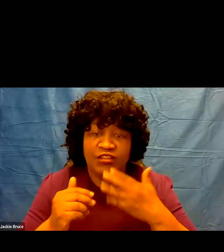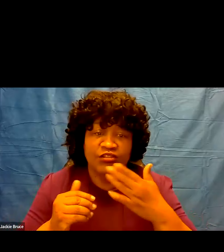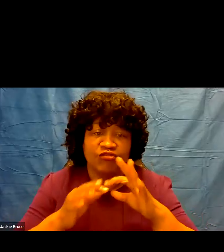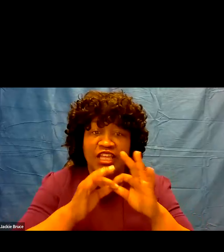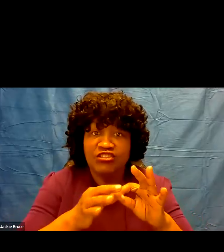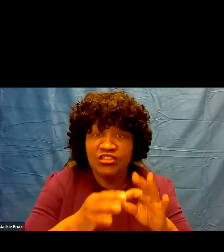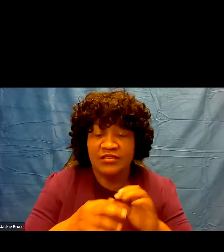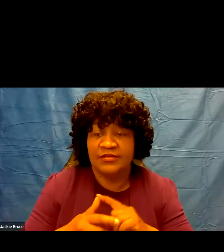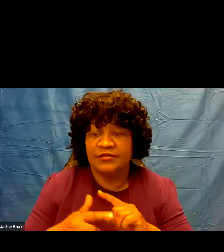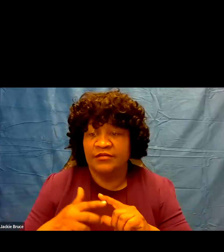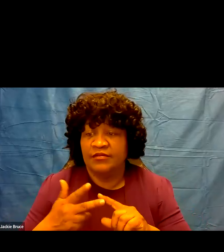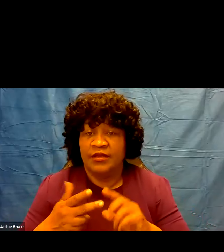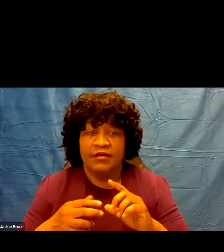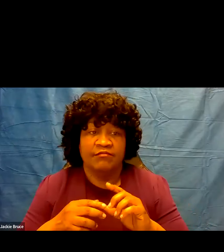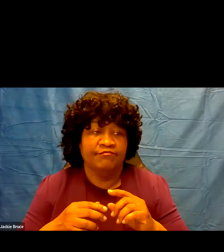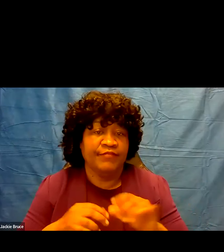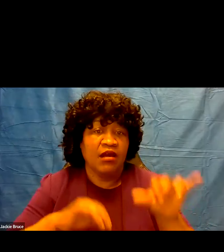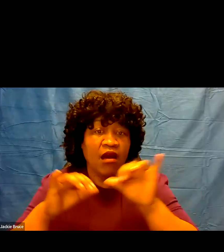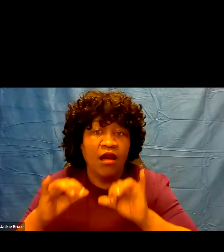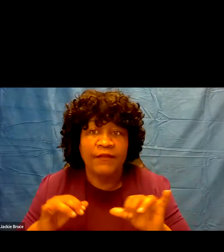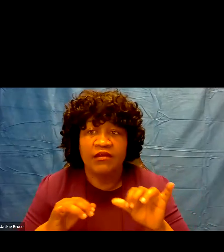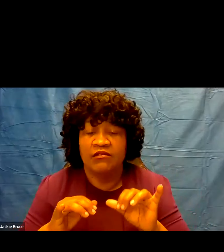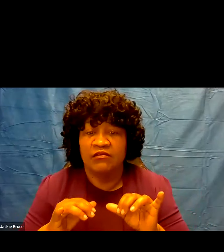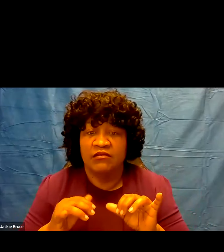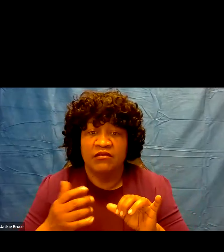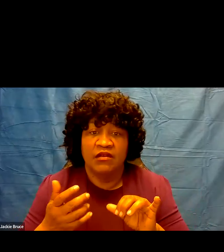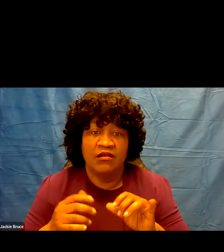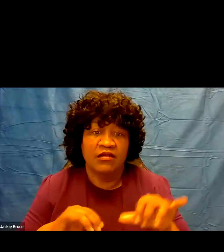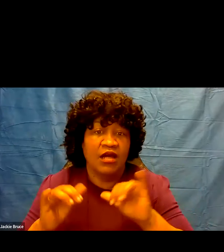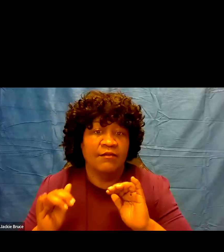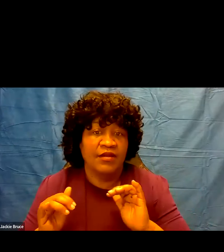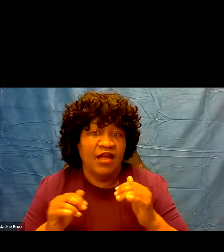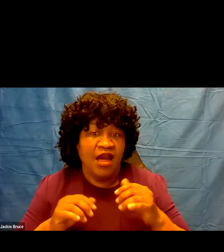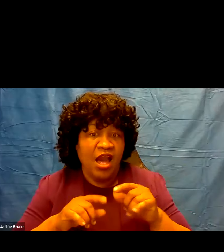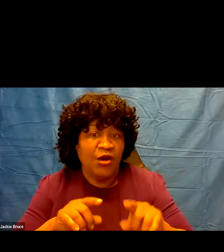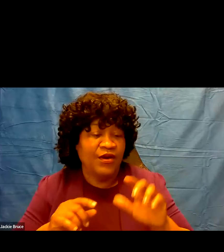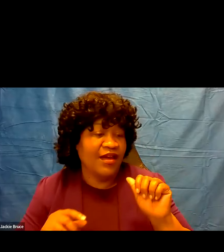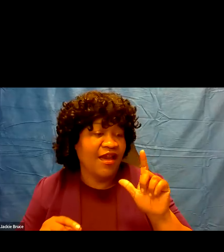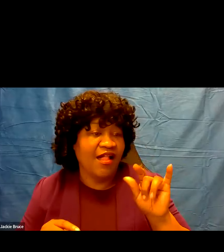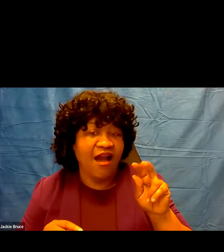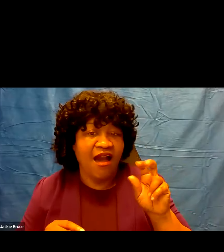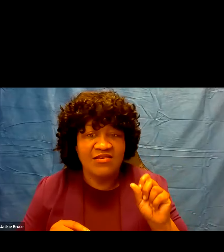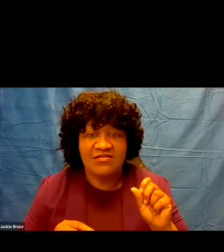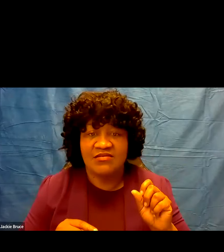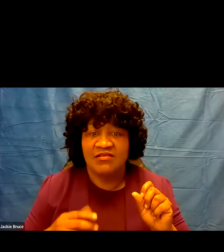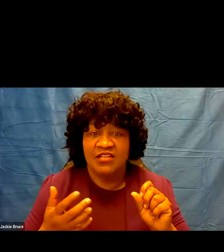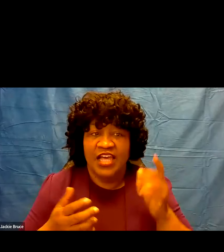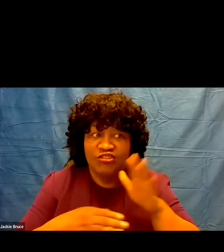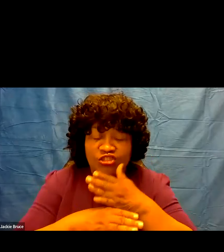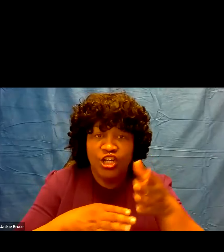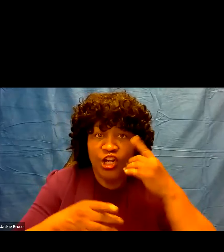relationships, making common the, you know, ROIs, data share agreements,